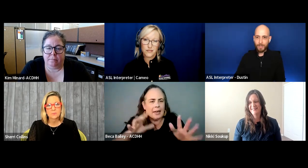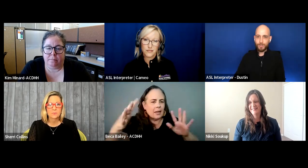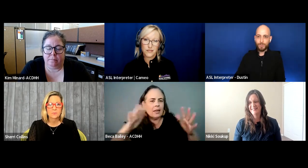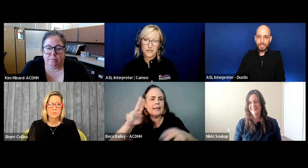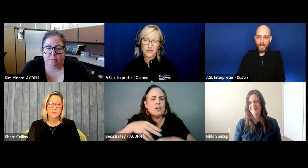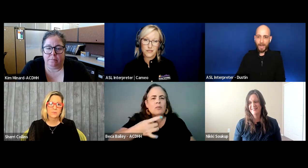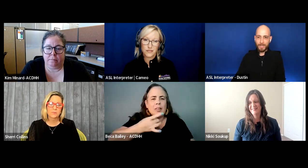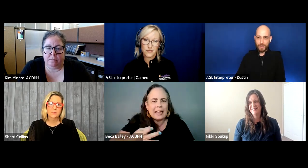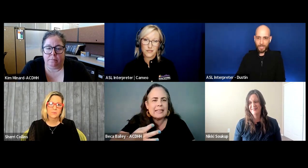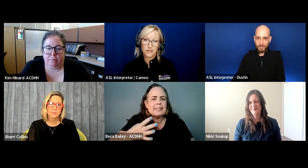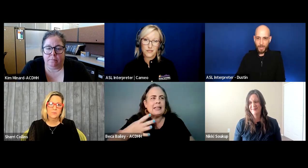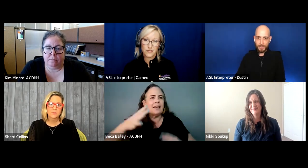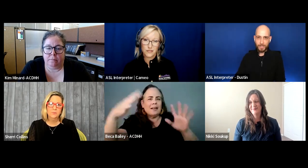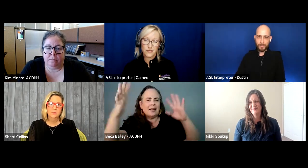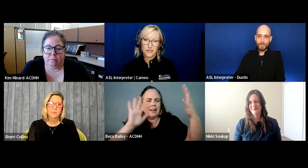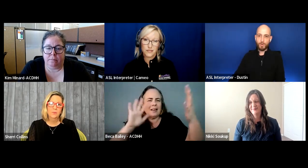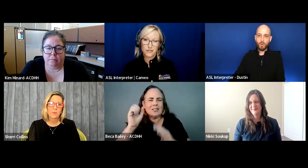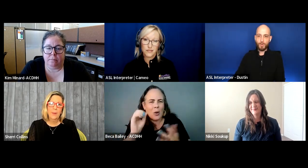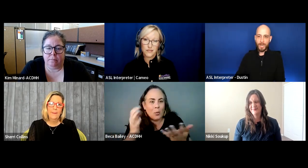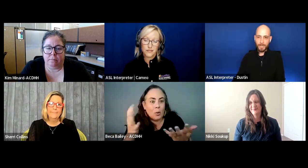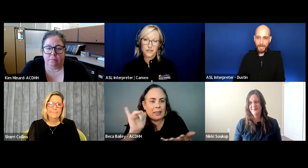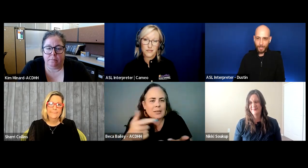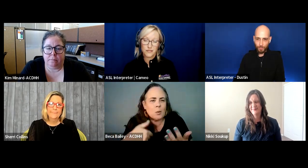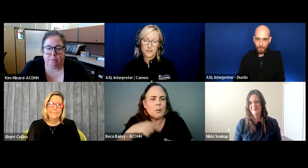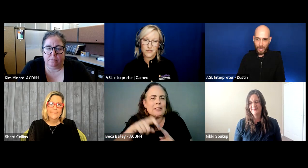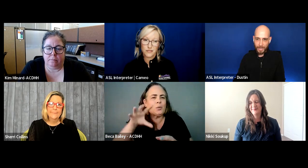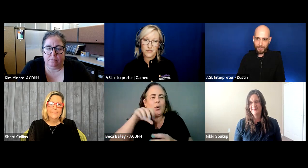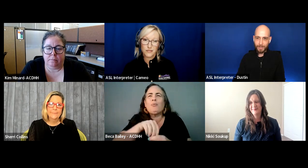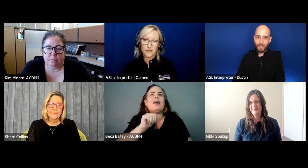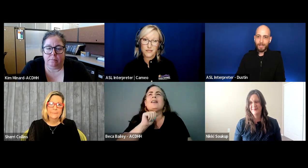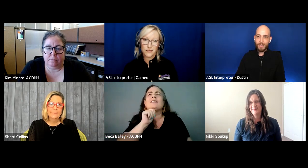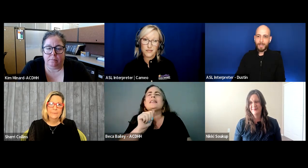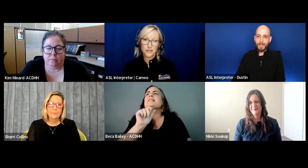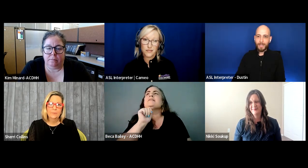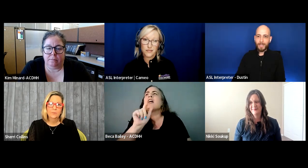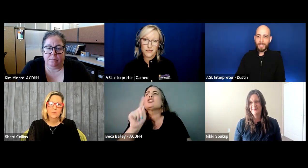Gallaudet to design their deaf spaces, incorporating natural light.